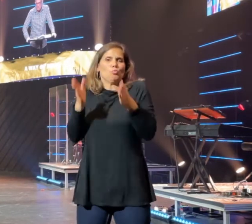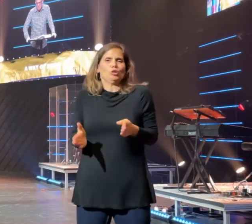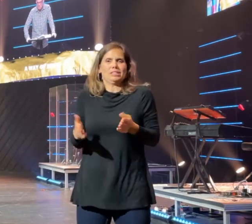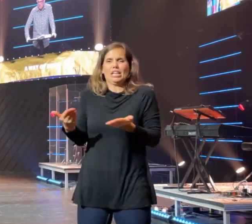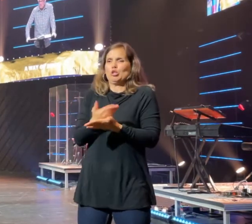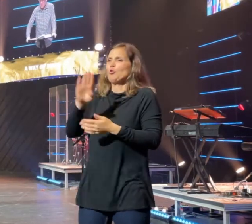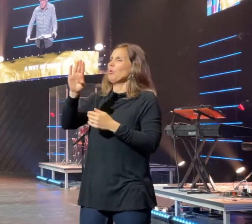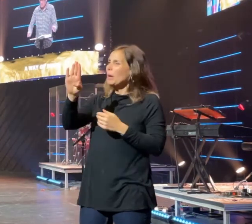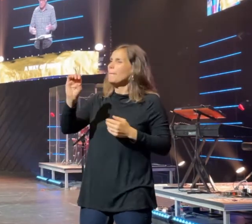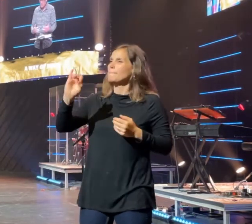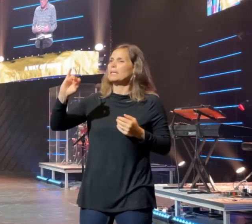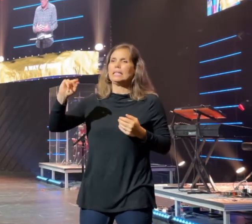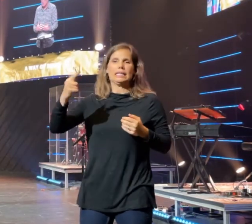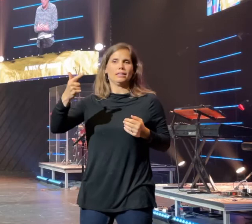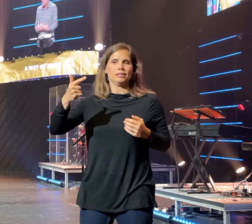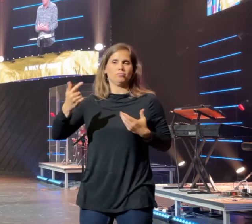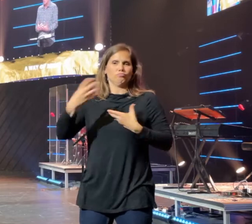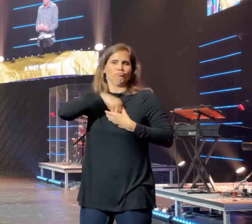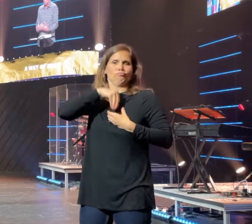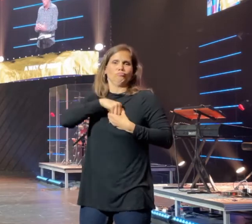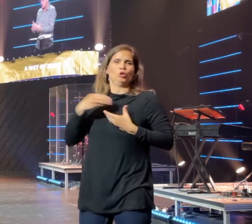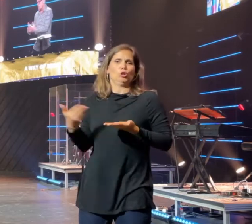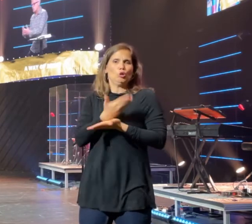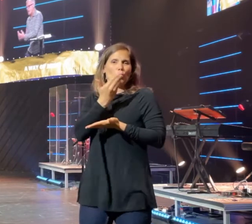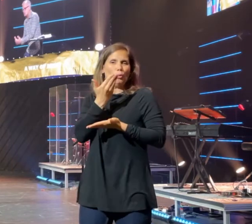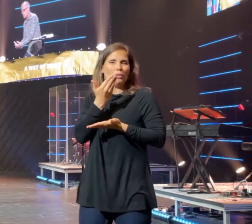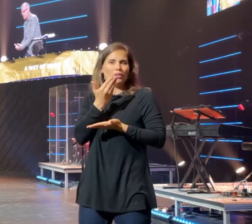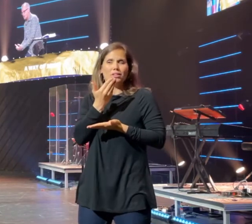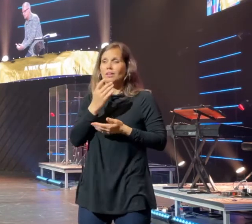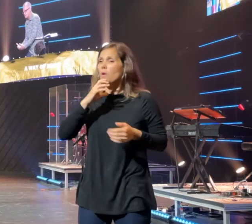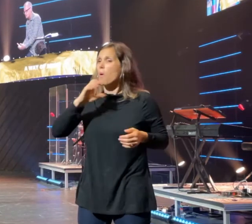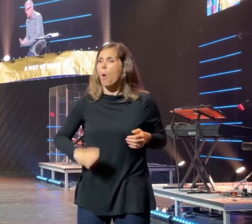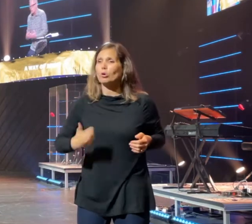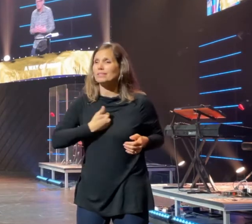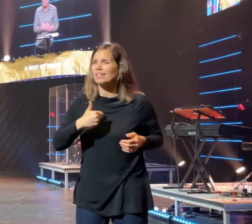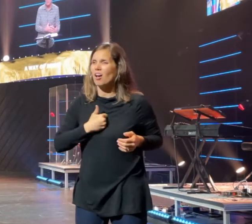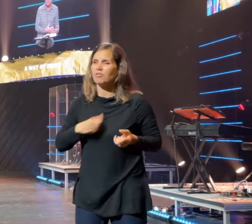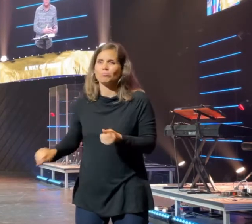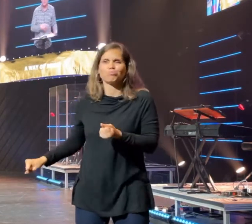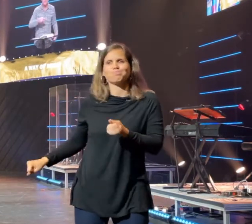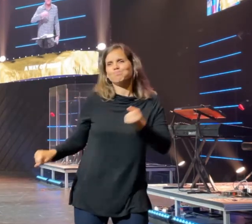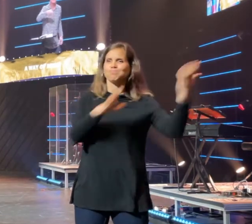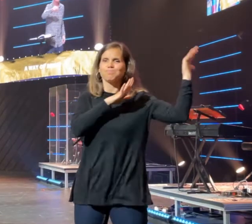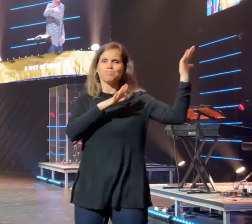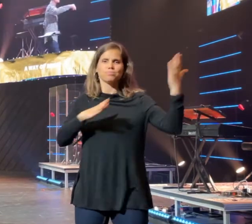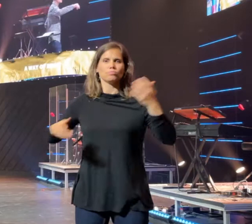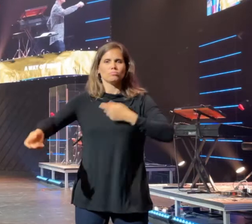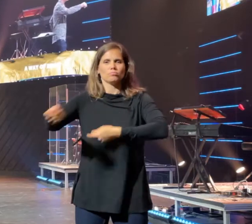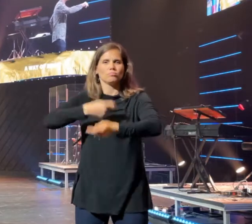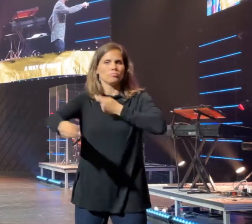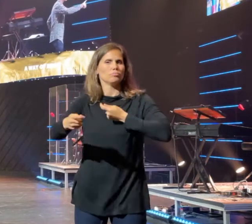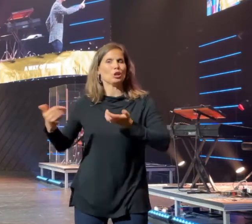being. This new creation, old things pass away, all things are become new. We are new creatures.